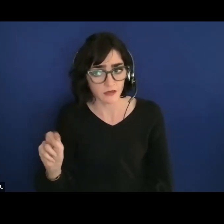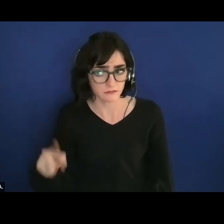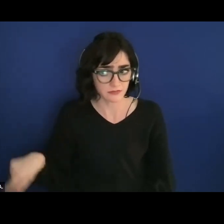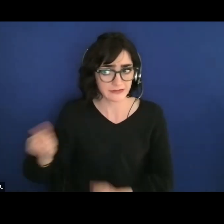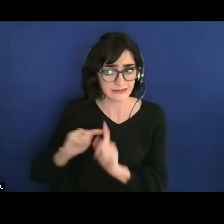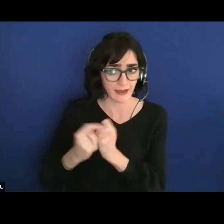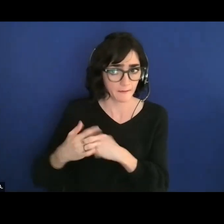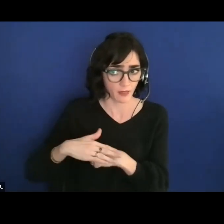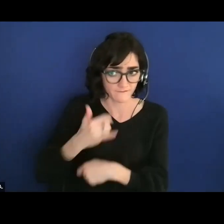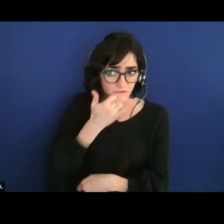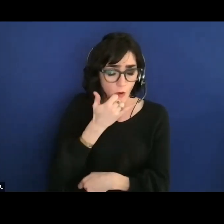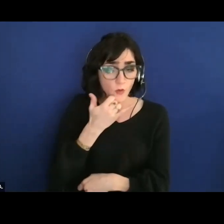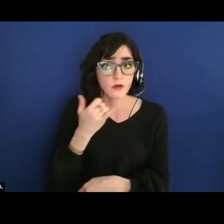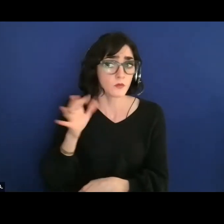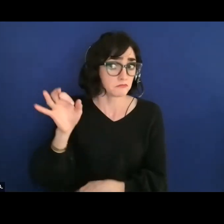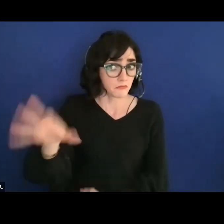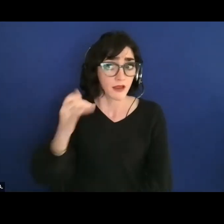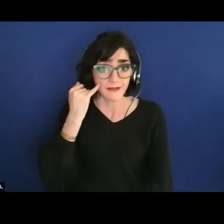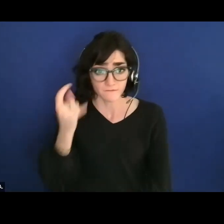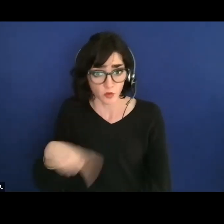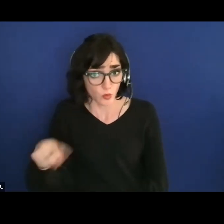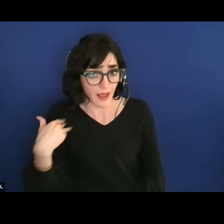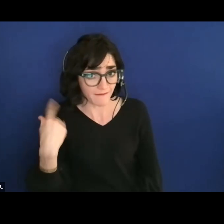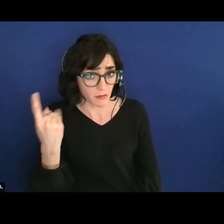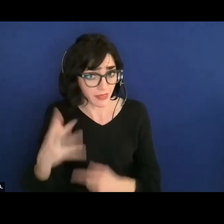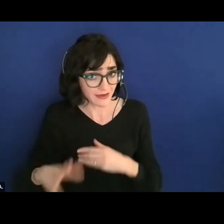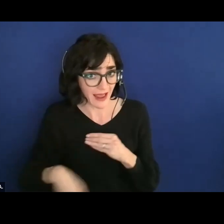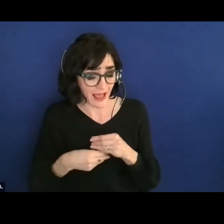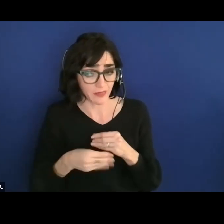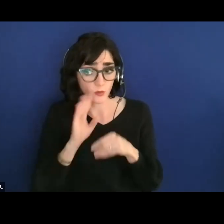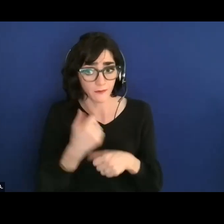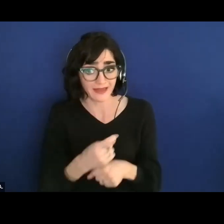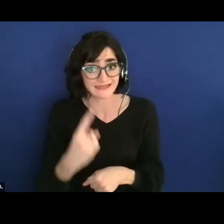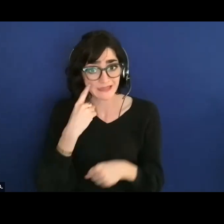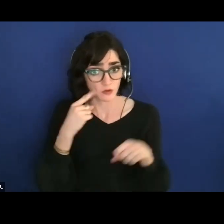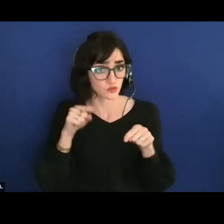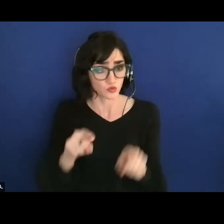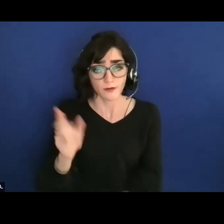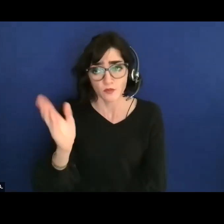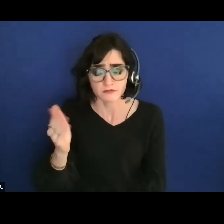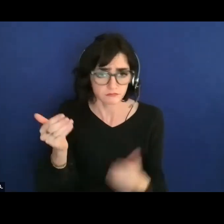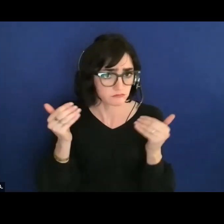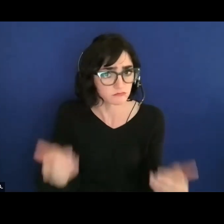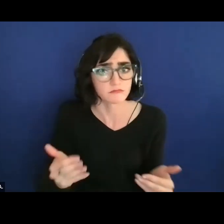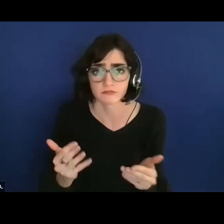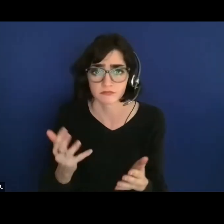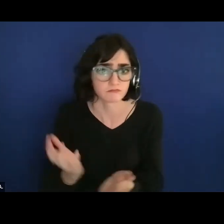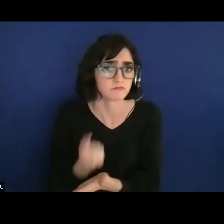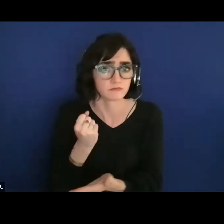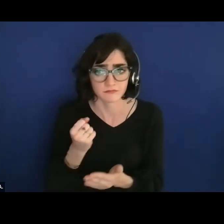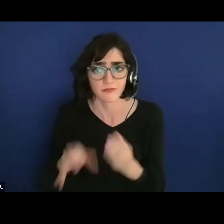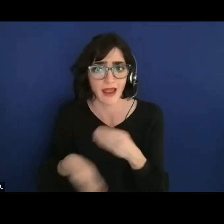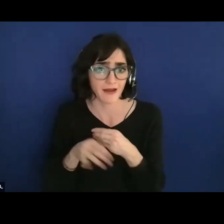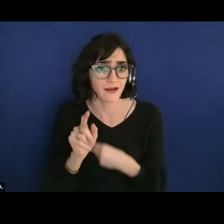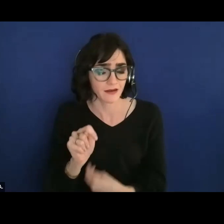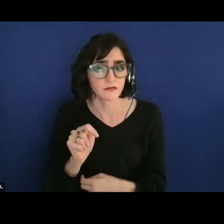out there. If you have something to add that makes sense when you're doing your presentation, please do. For Kim's question,